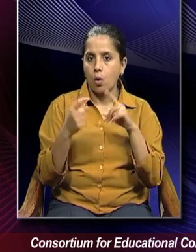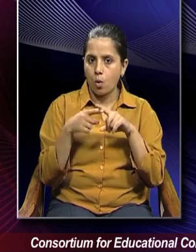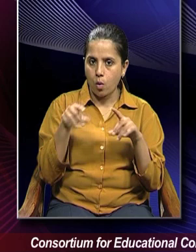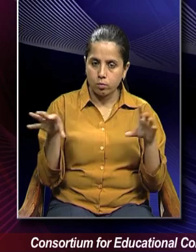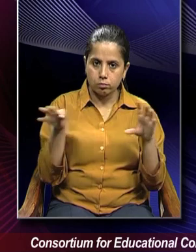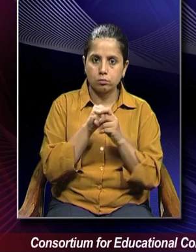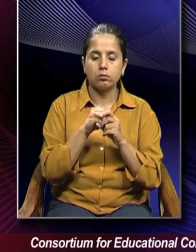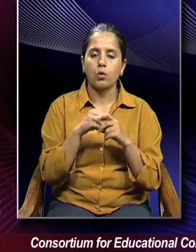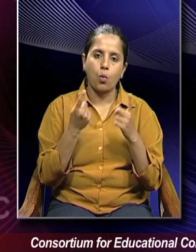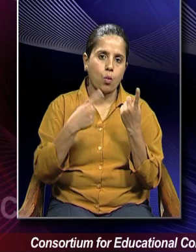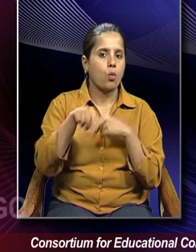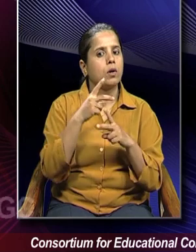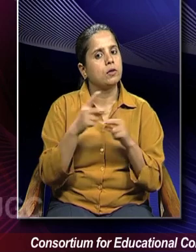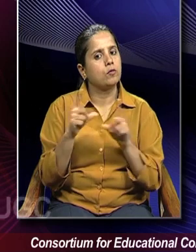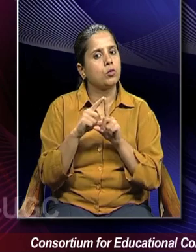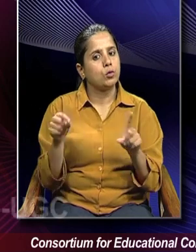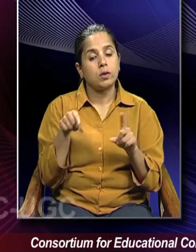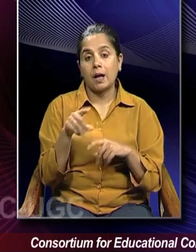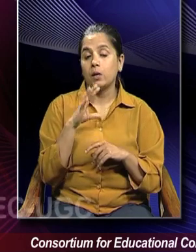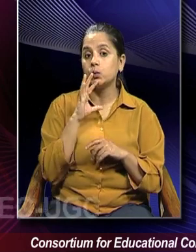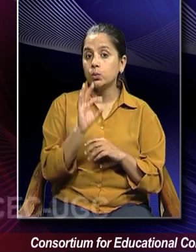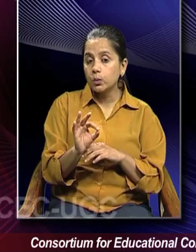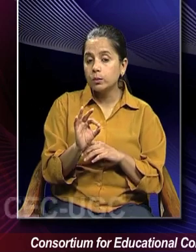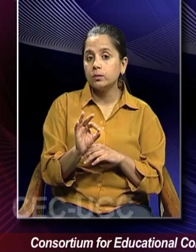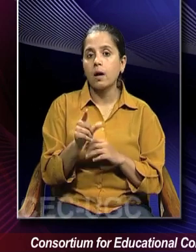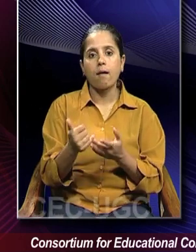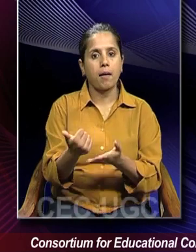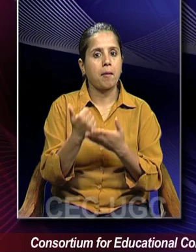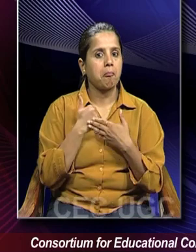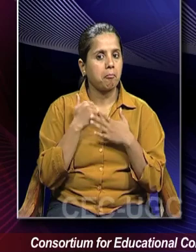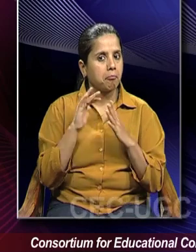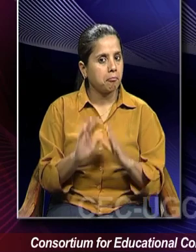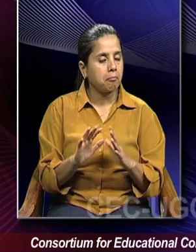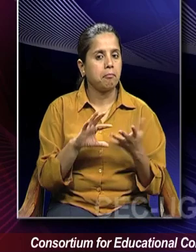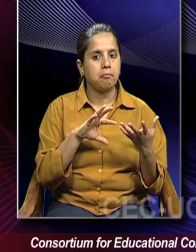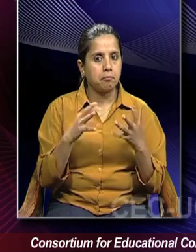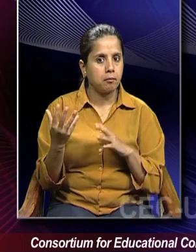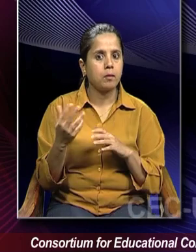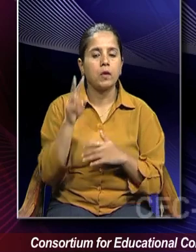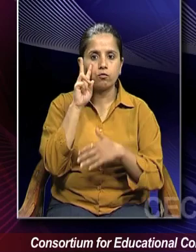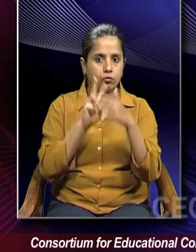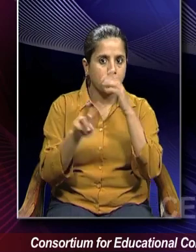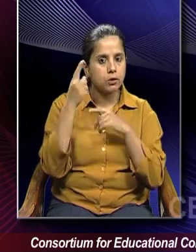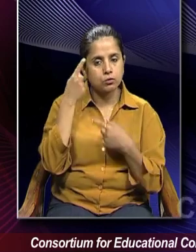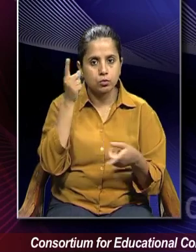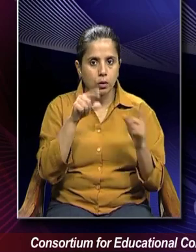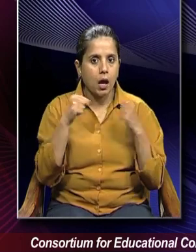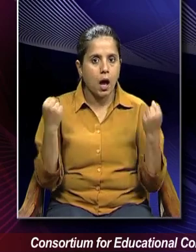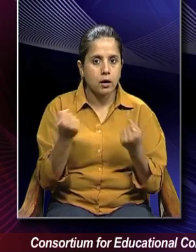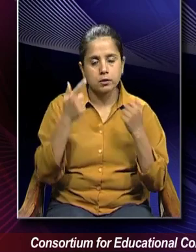combined together, and they actually help us in making our vision, strategies and action